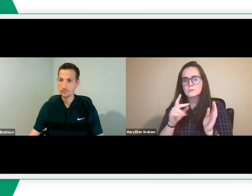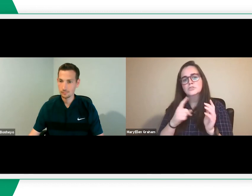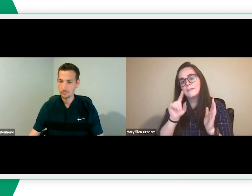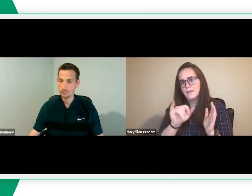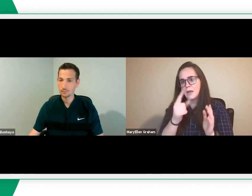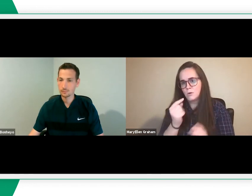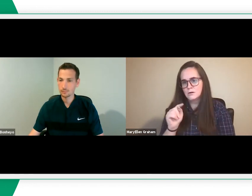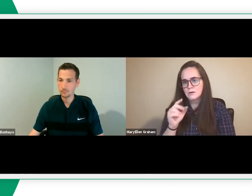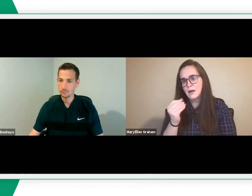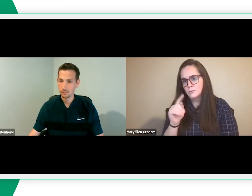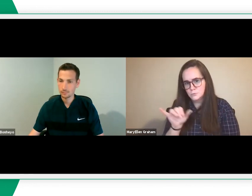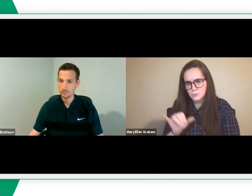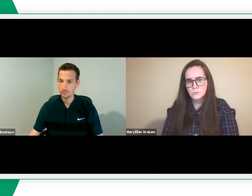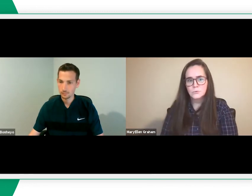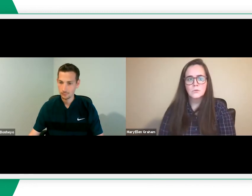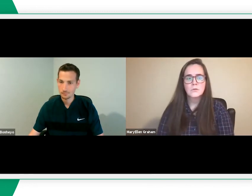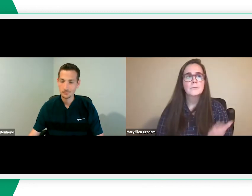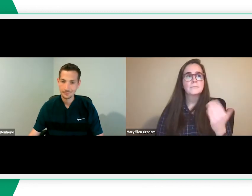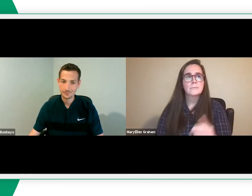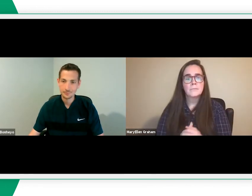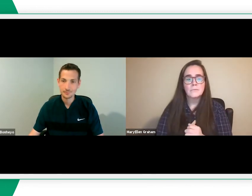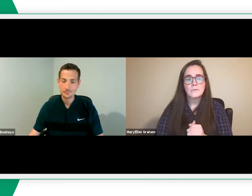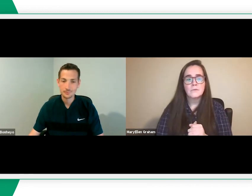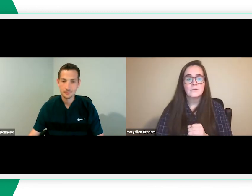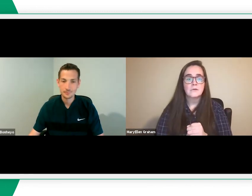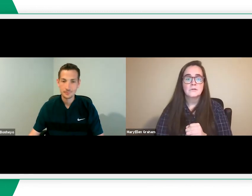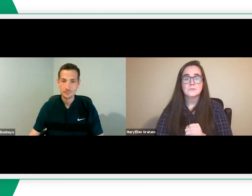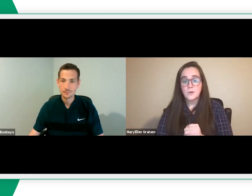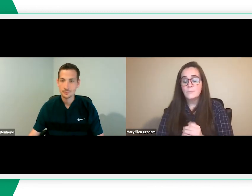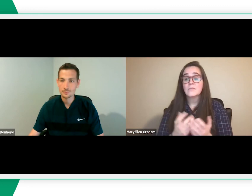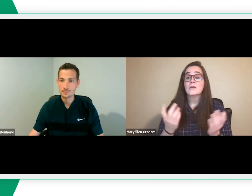phenomenal resource. Please double check this one out.